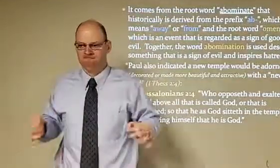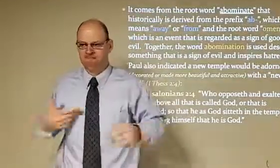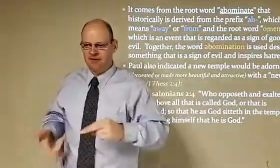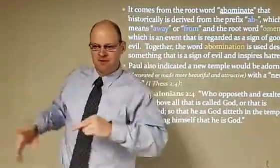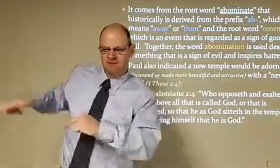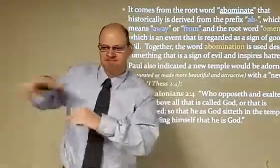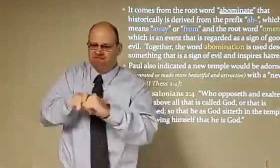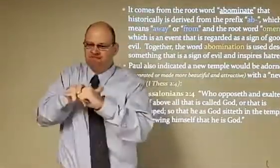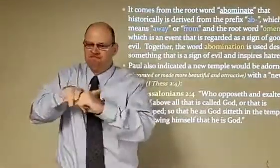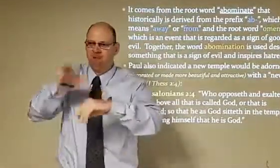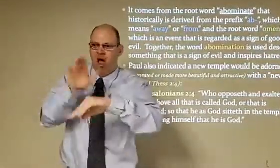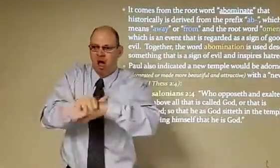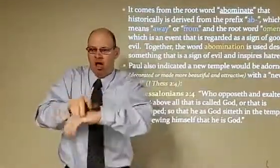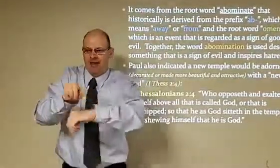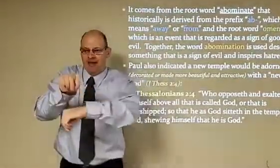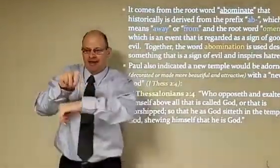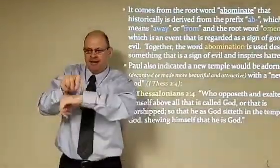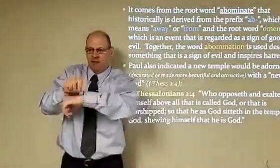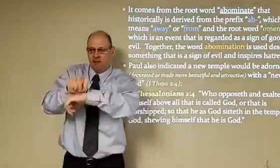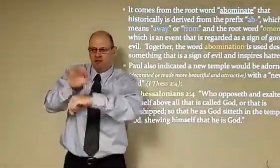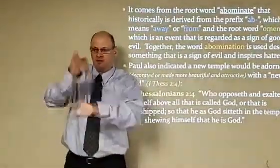So I'm a Christian, and I'm gonna